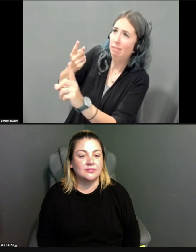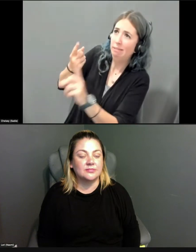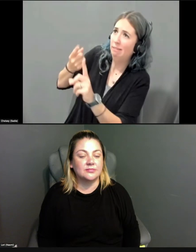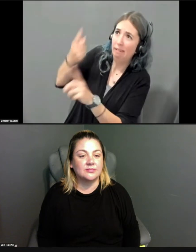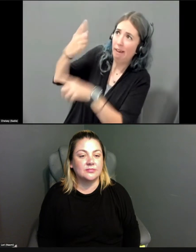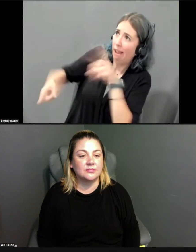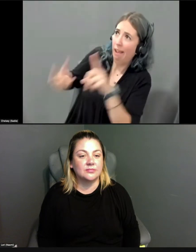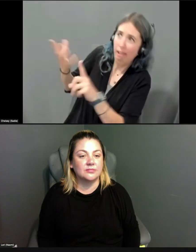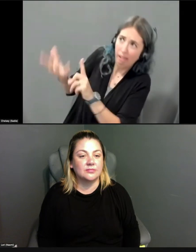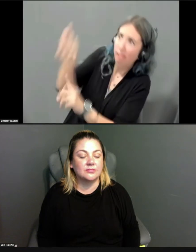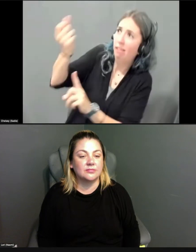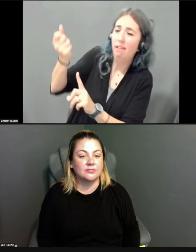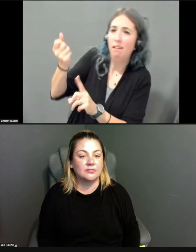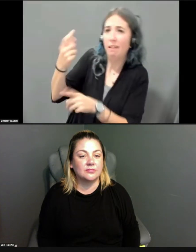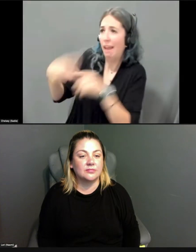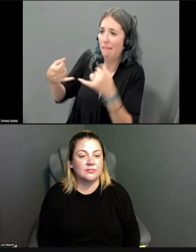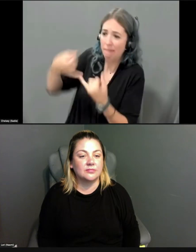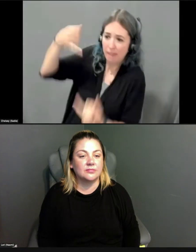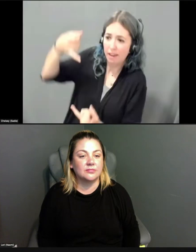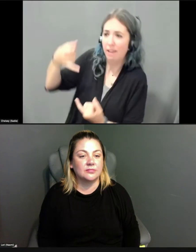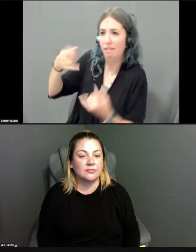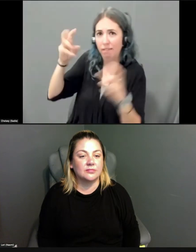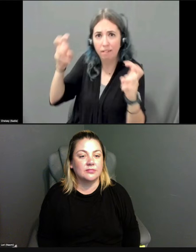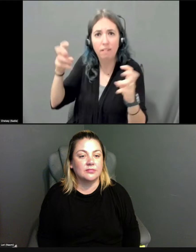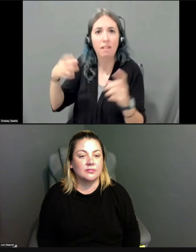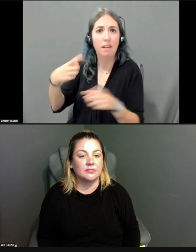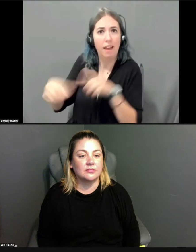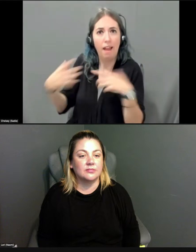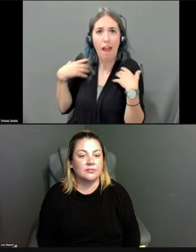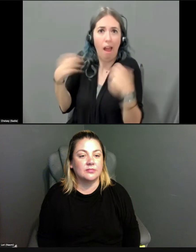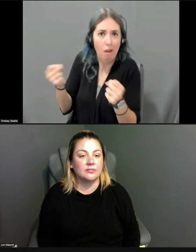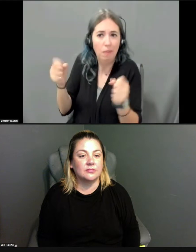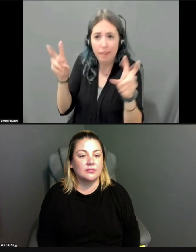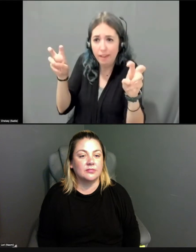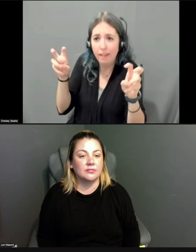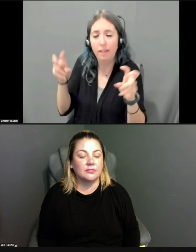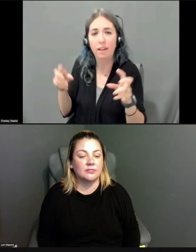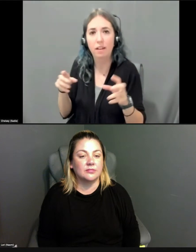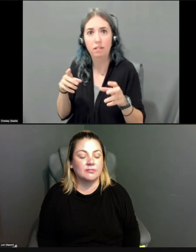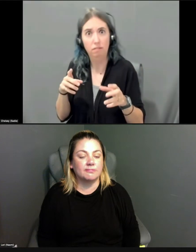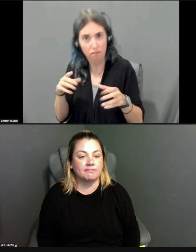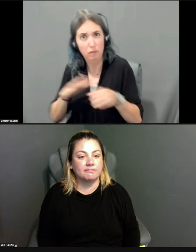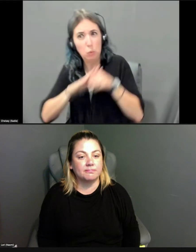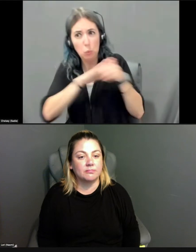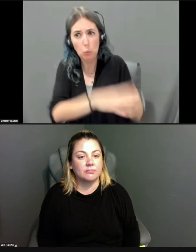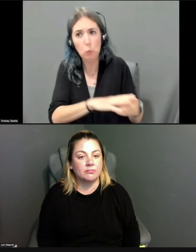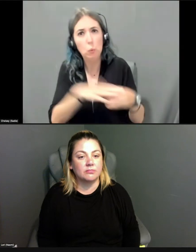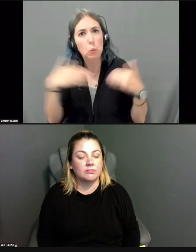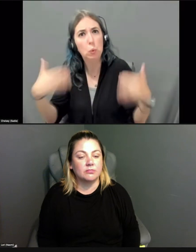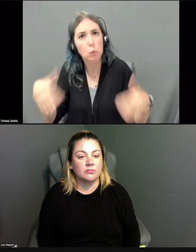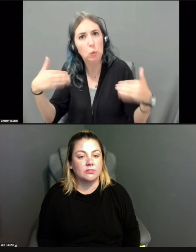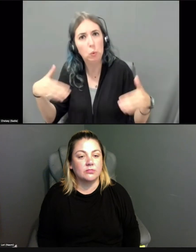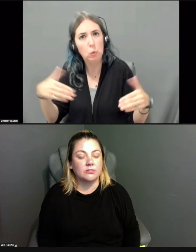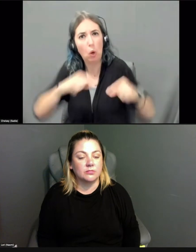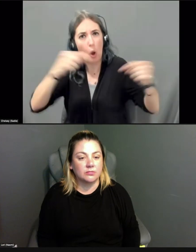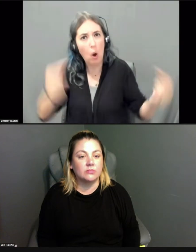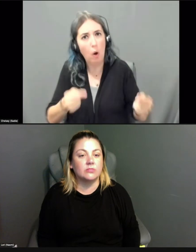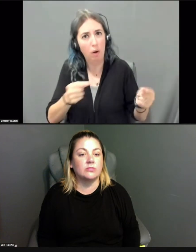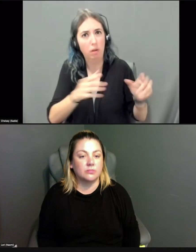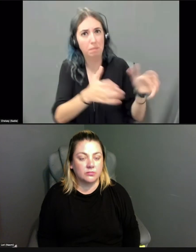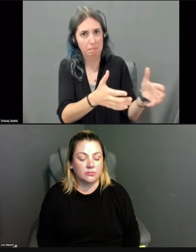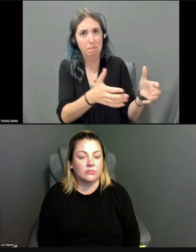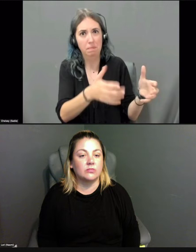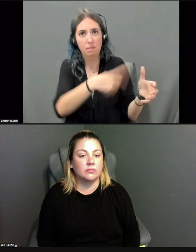or this fit ideal, it disproportionately harms people who do not match up to this ideal.